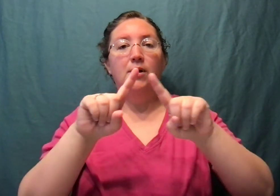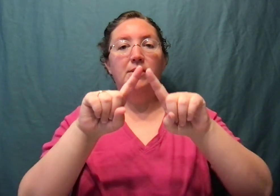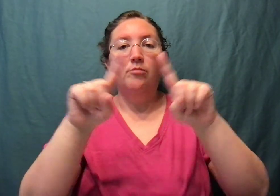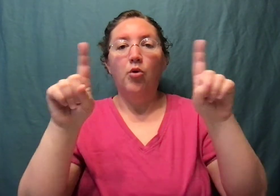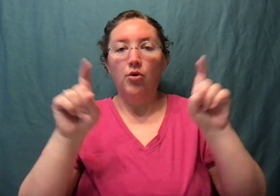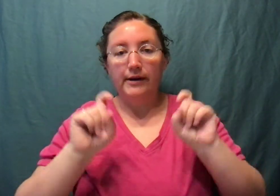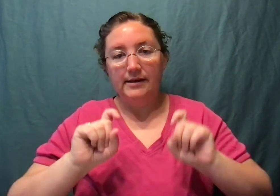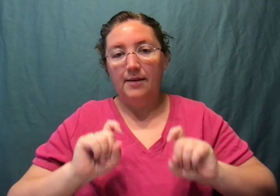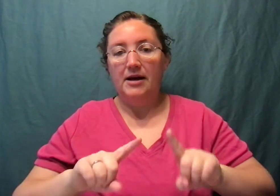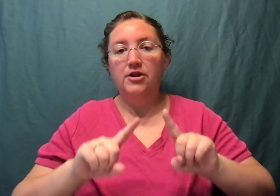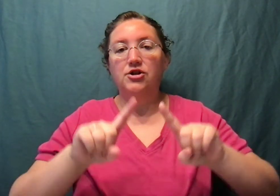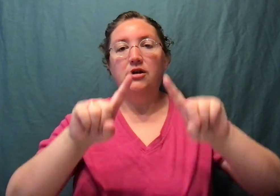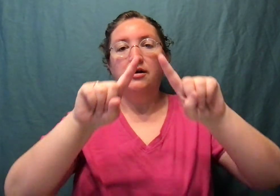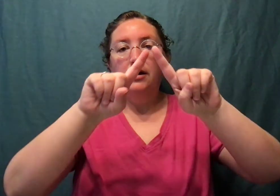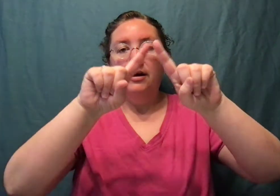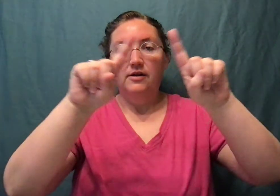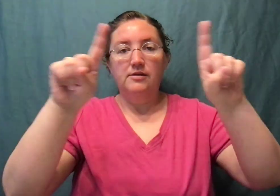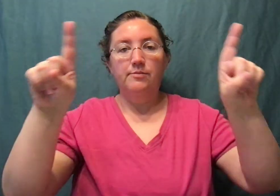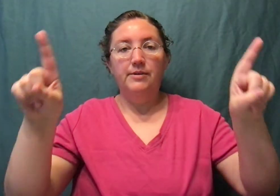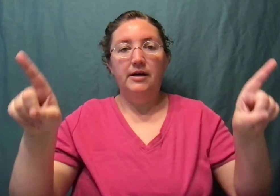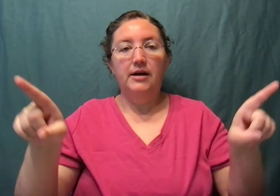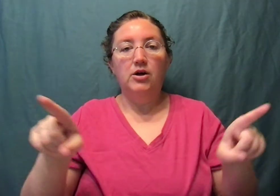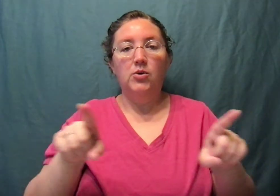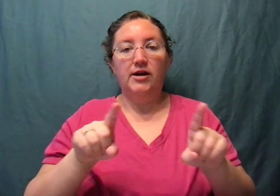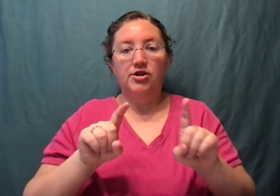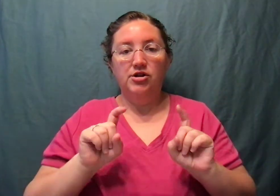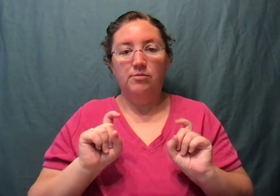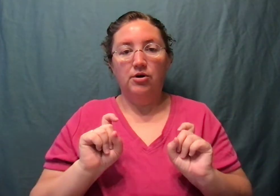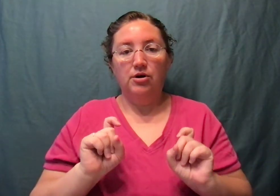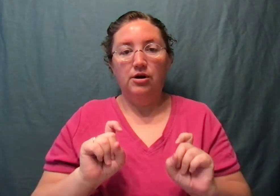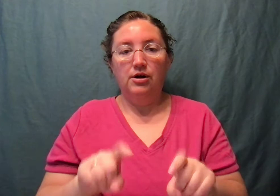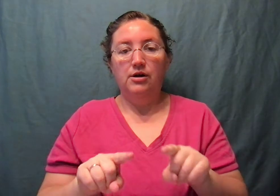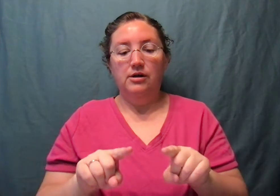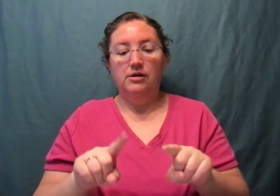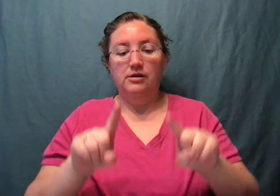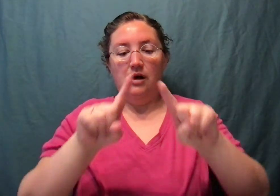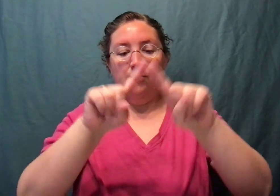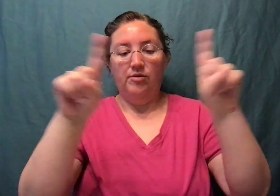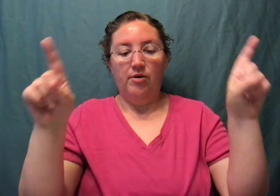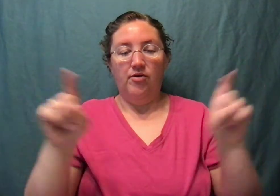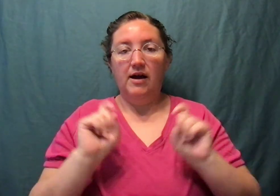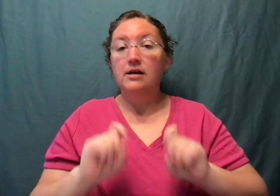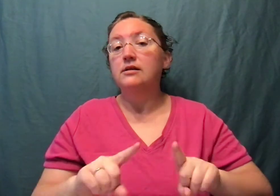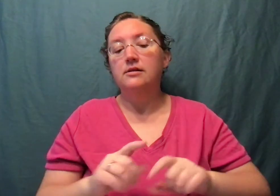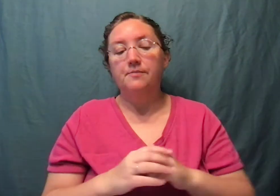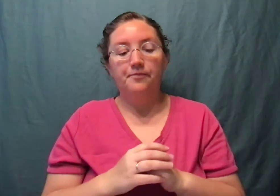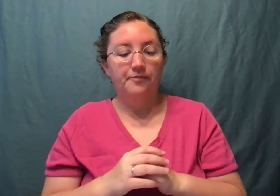big board examination, this big question mark sign with both hands.